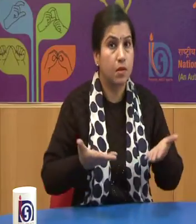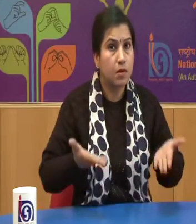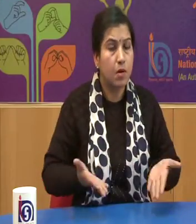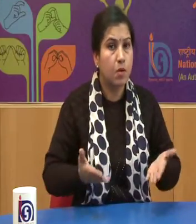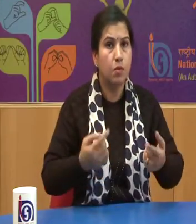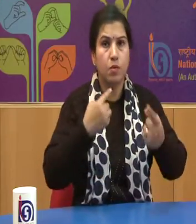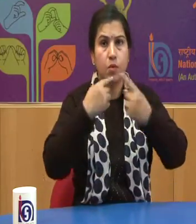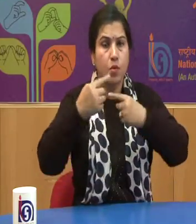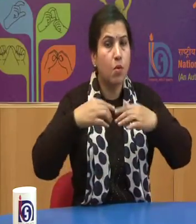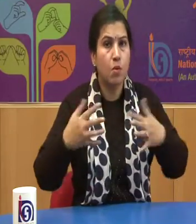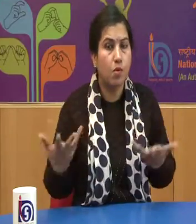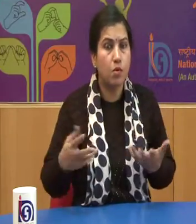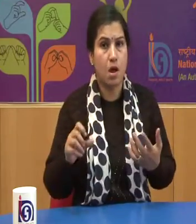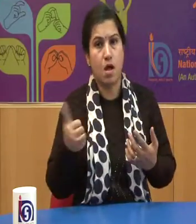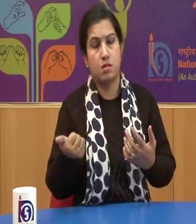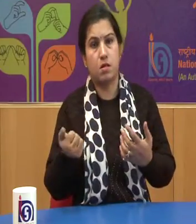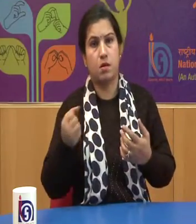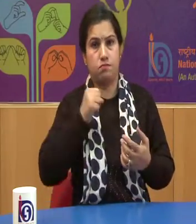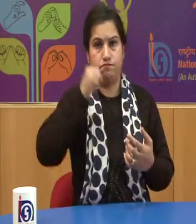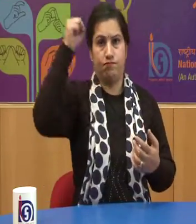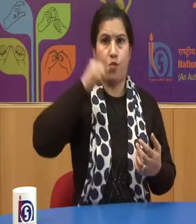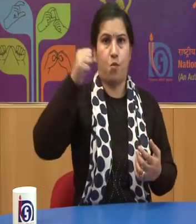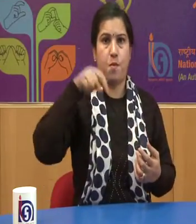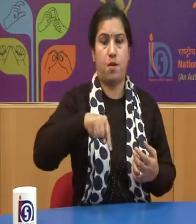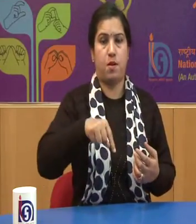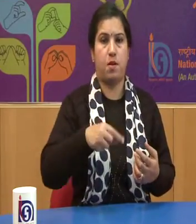Now we will discuss about another movement,